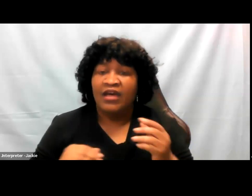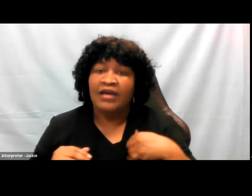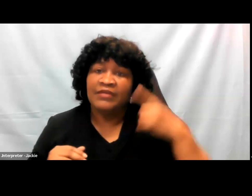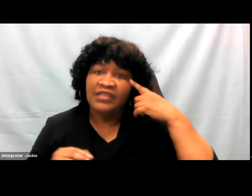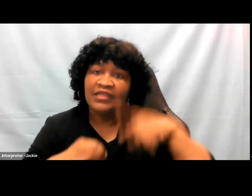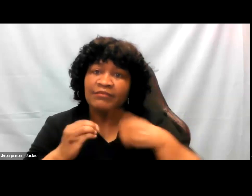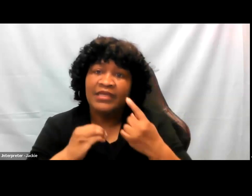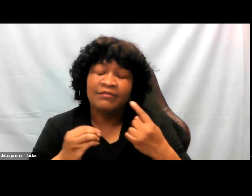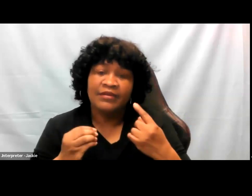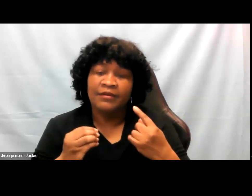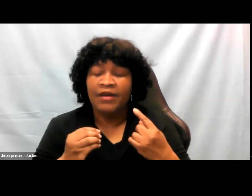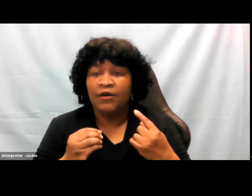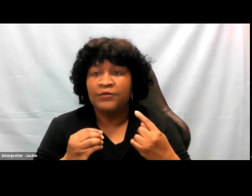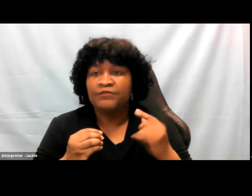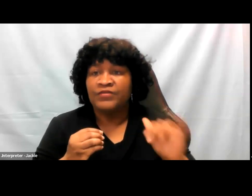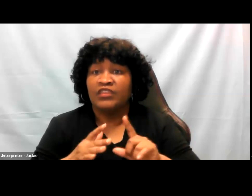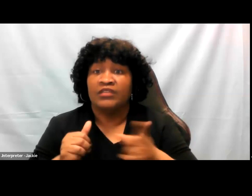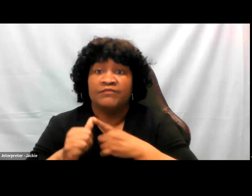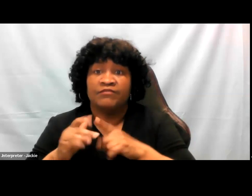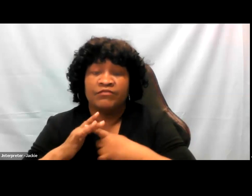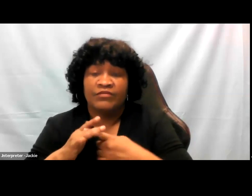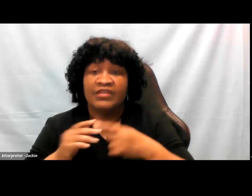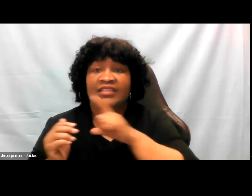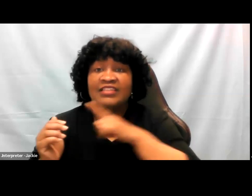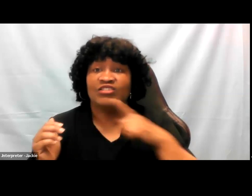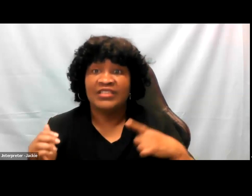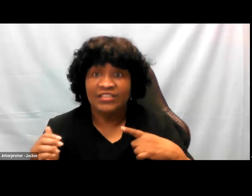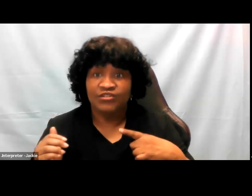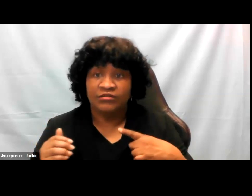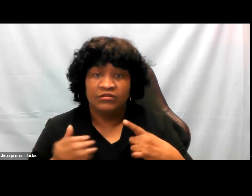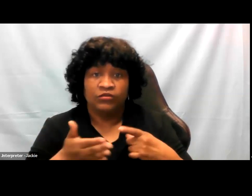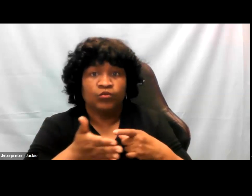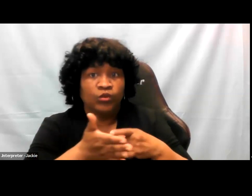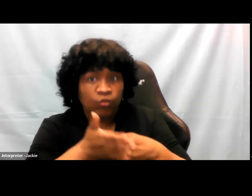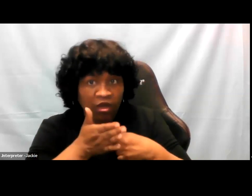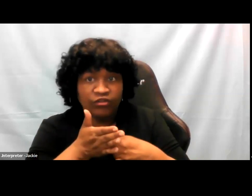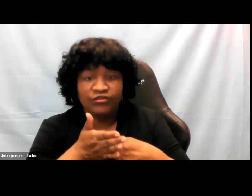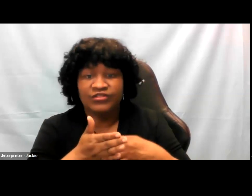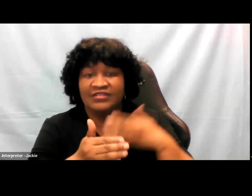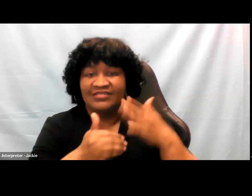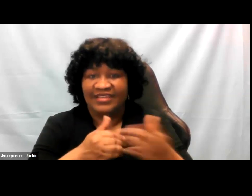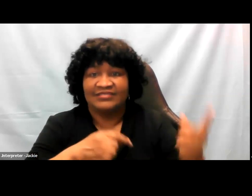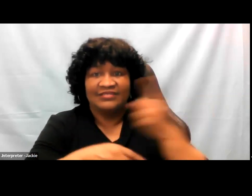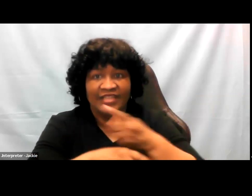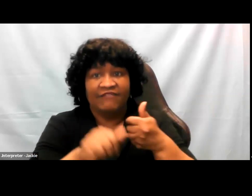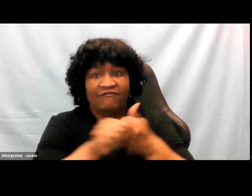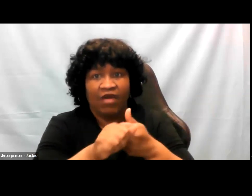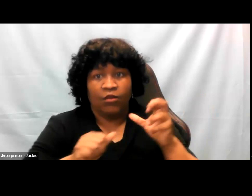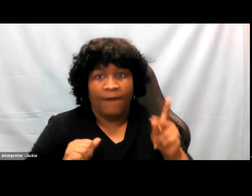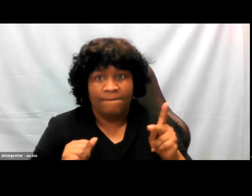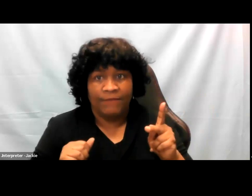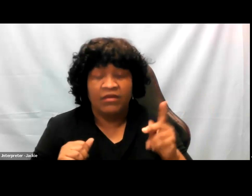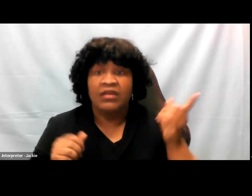maybe capturing to the original legislation requires the next day follow-up for anybody who